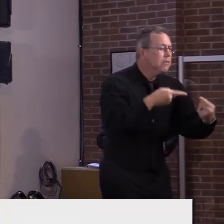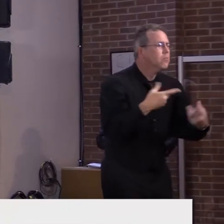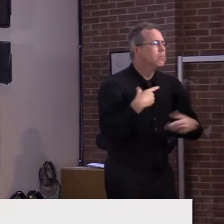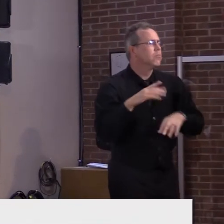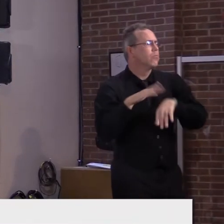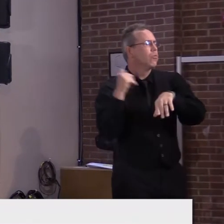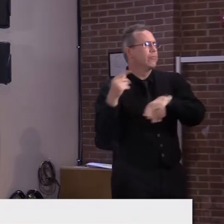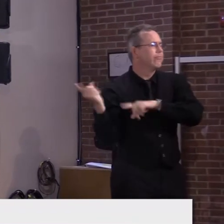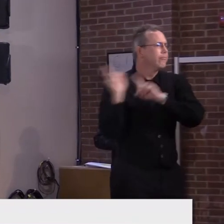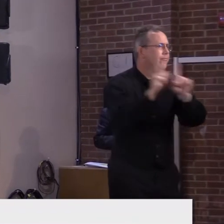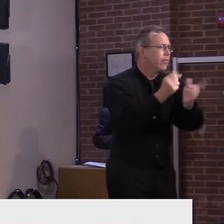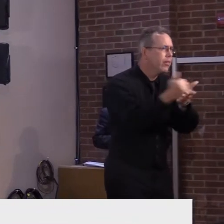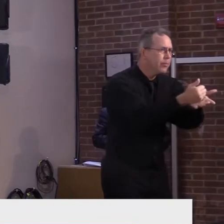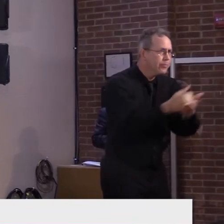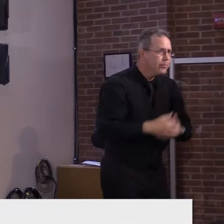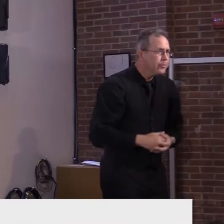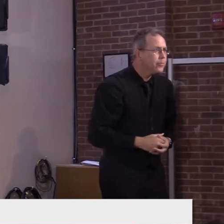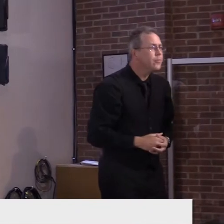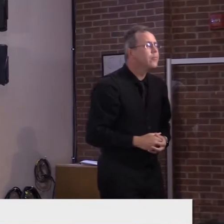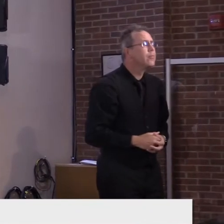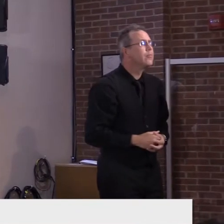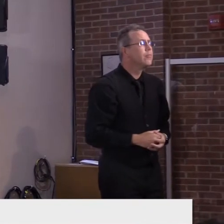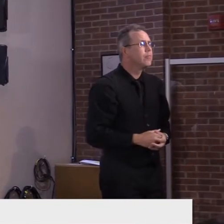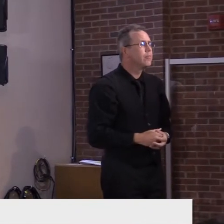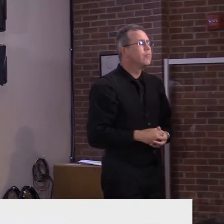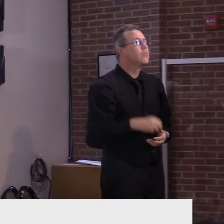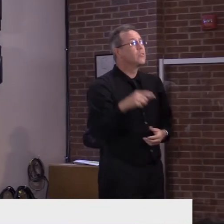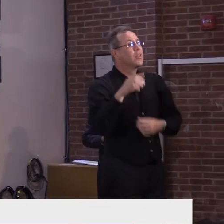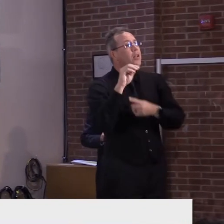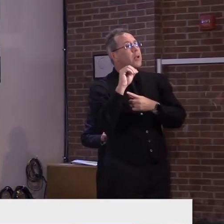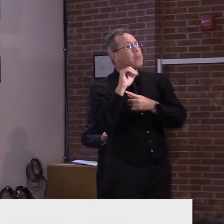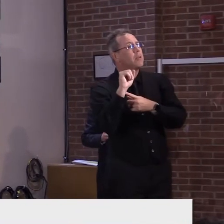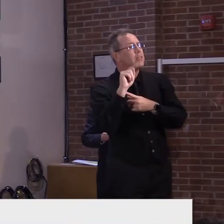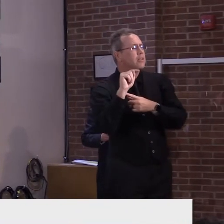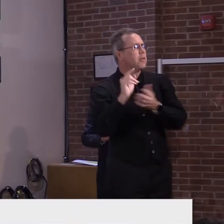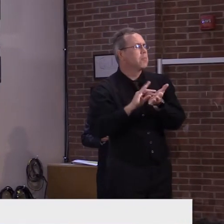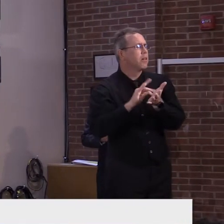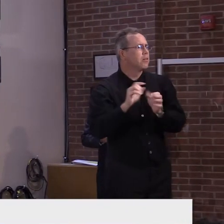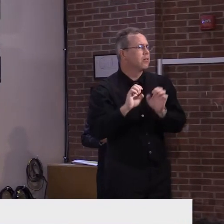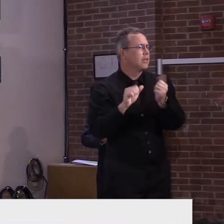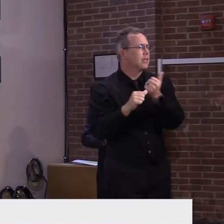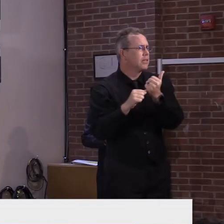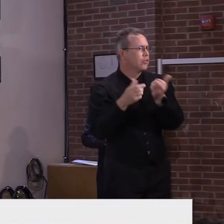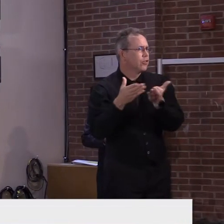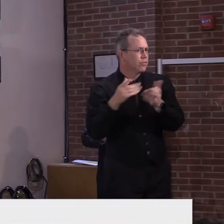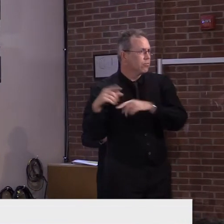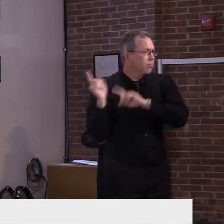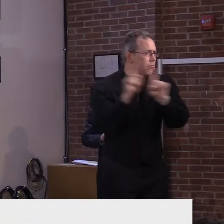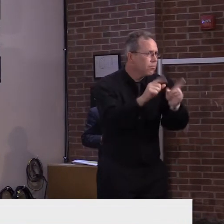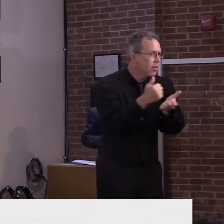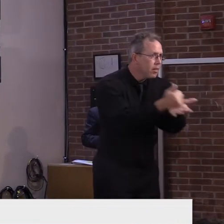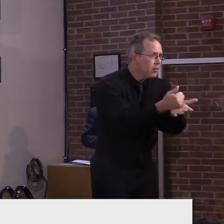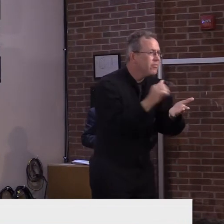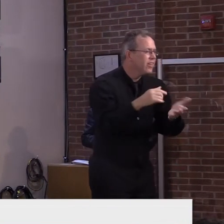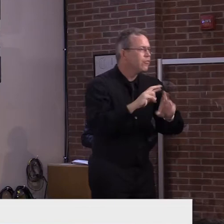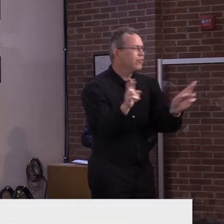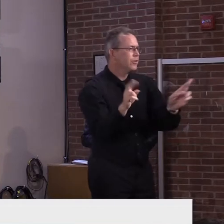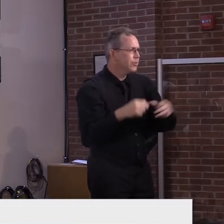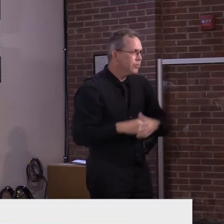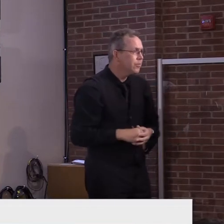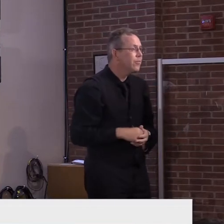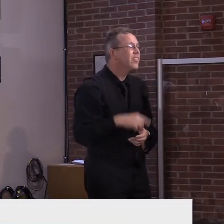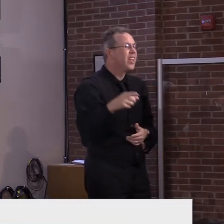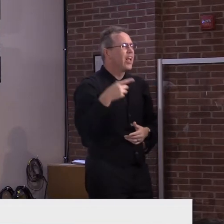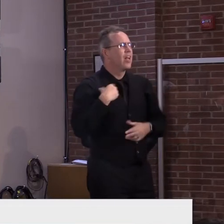efforts. So far this year, they've helped distribute over 17,000 doses of Narcan, which has saved